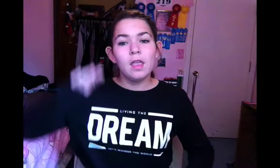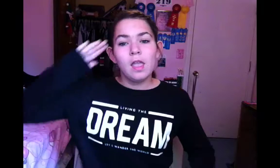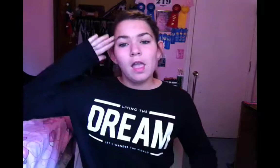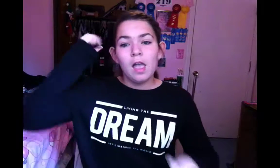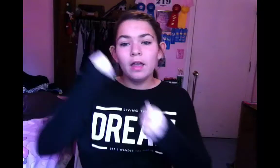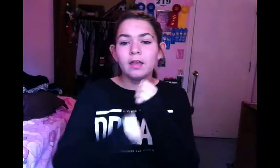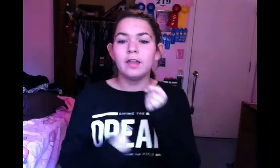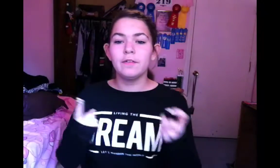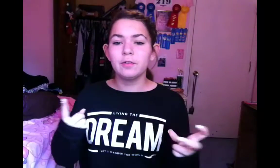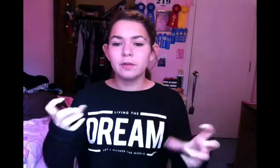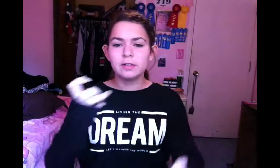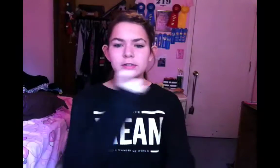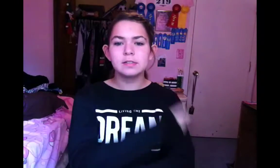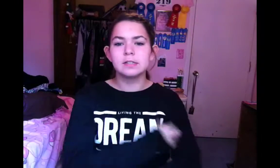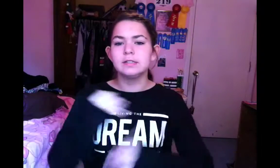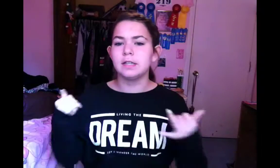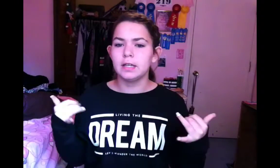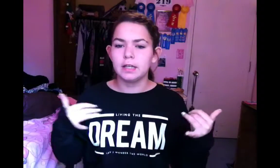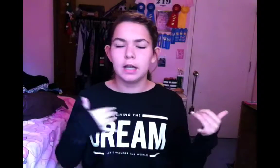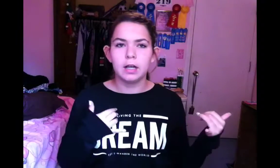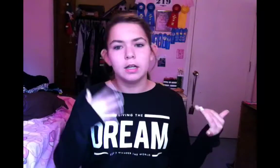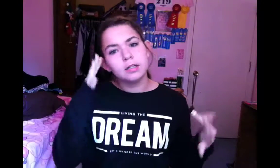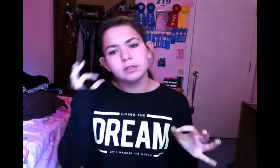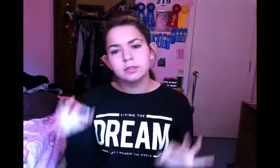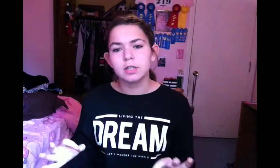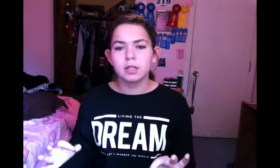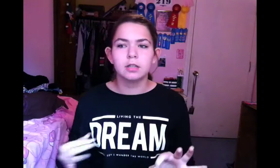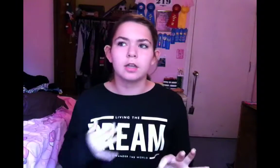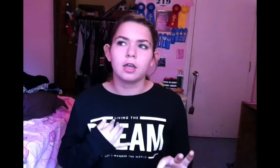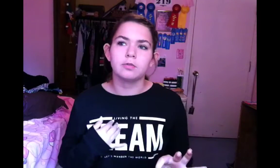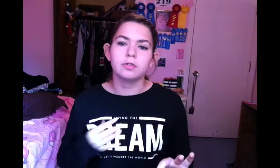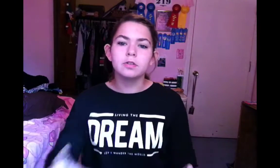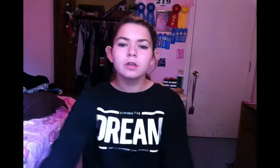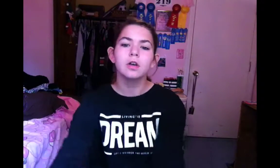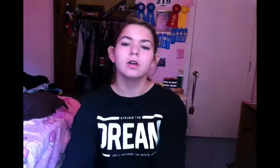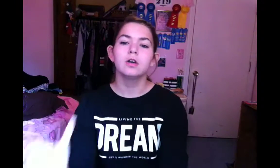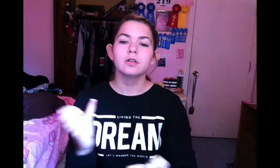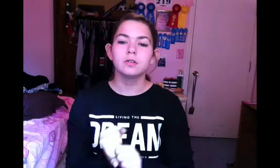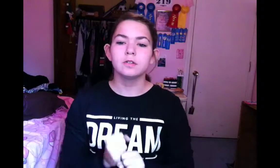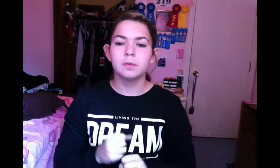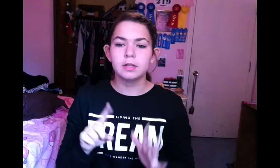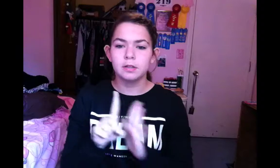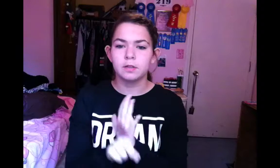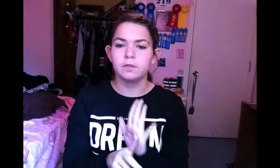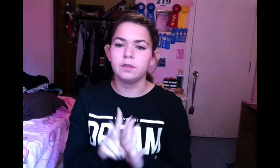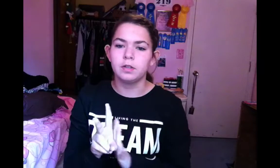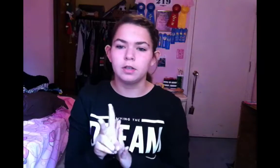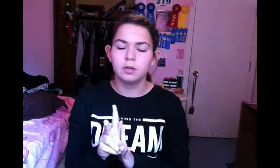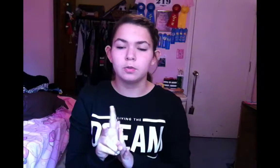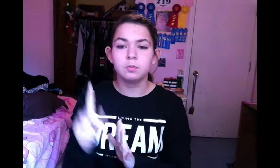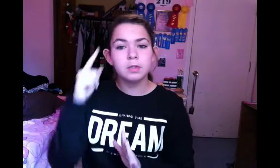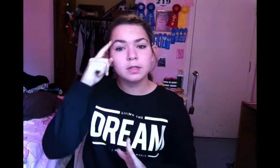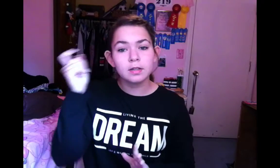Hey everyone, today I decided I was going to make this video because